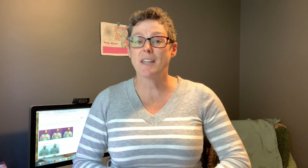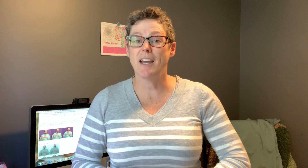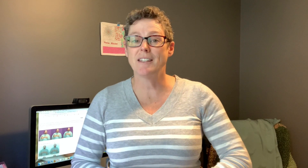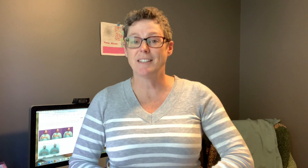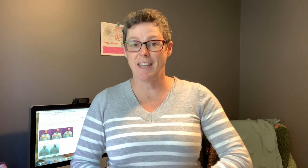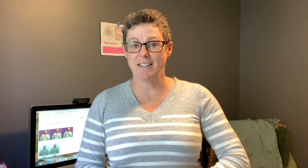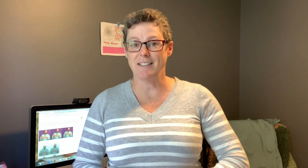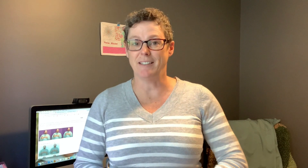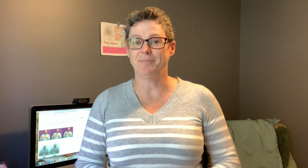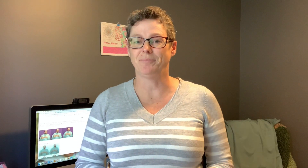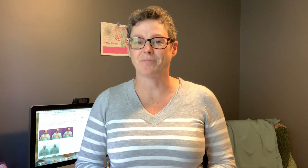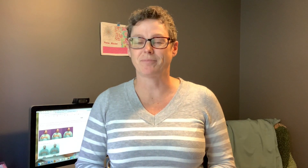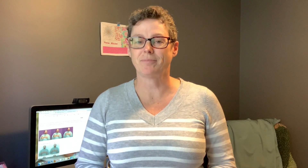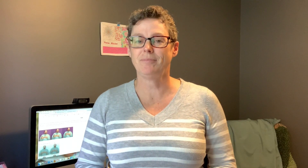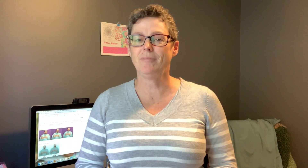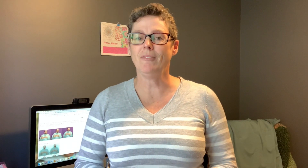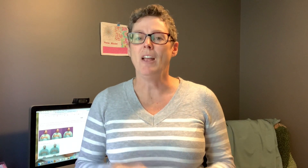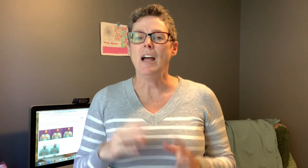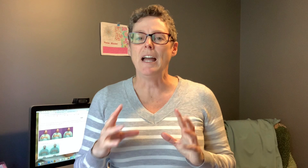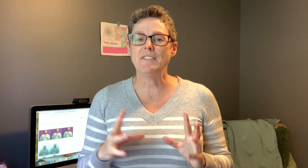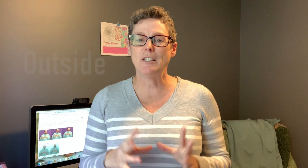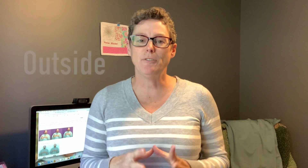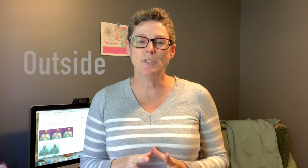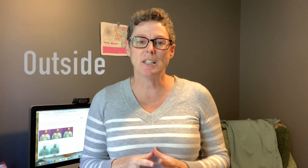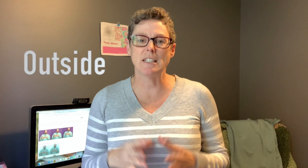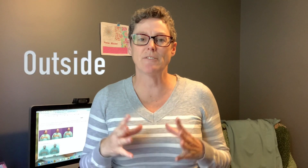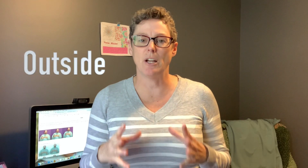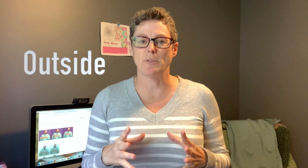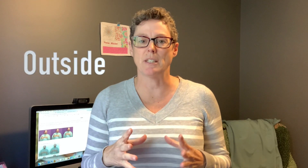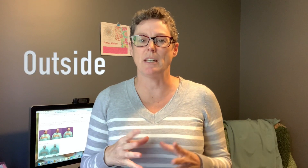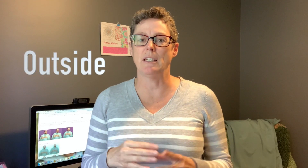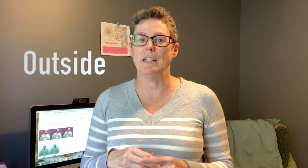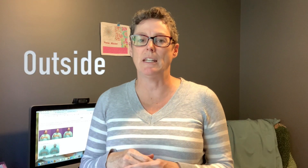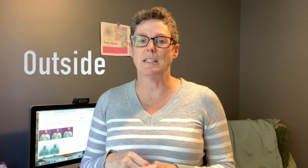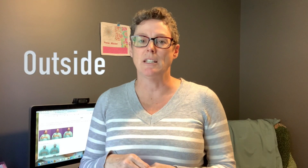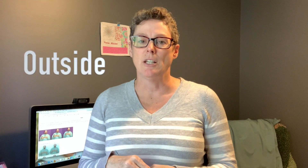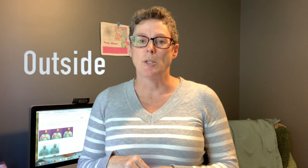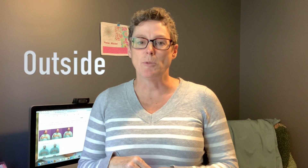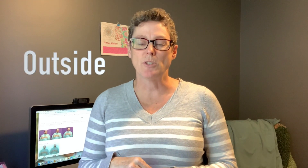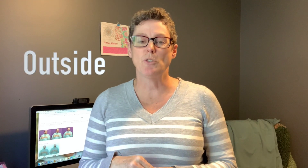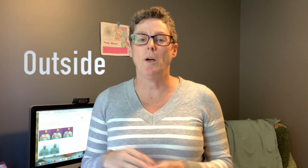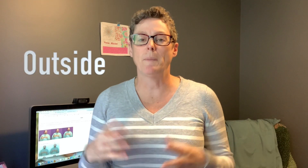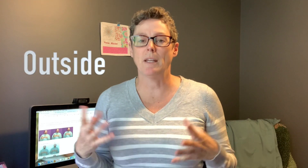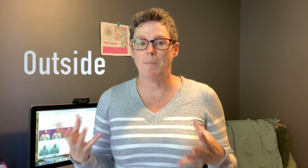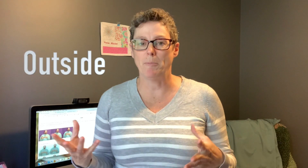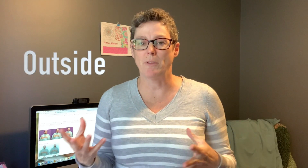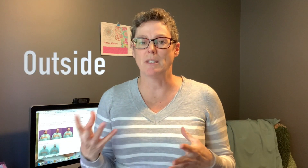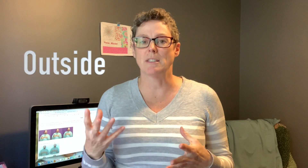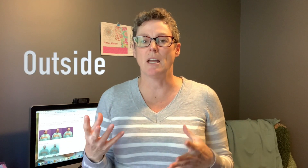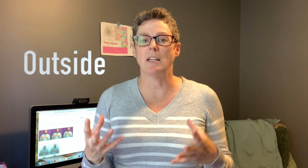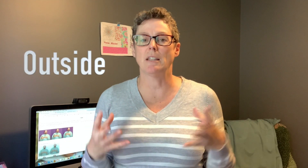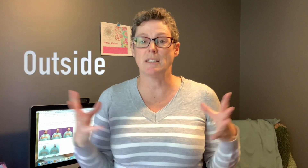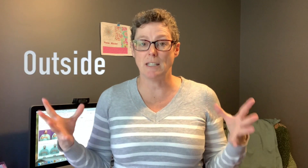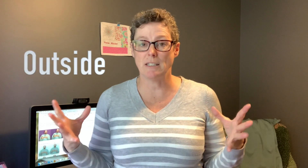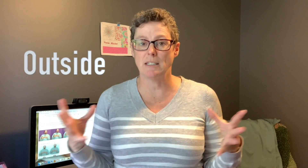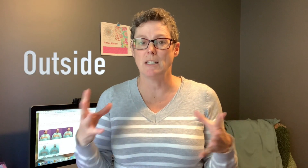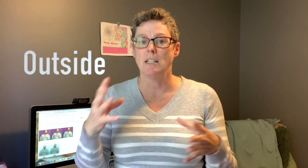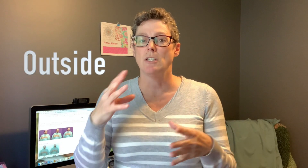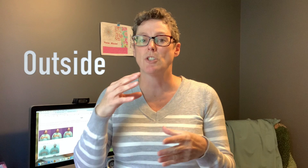outside Canada? I've seen a few signs for outside, and the person who helped me come up with the sentence